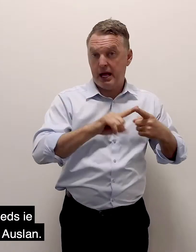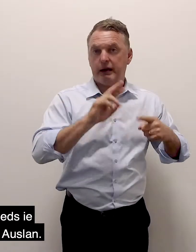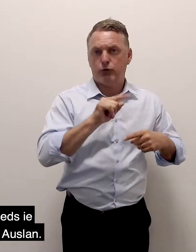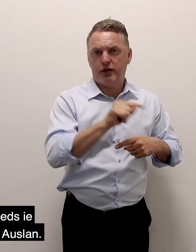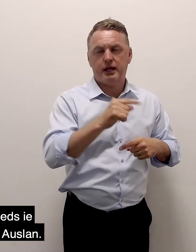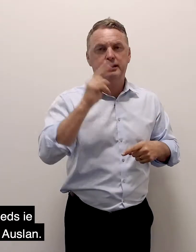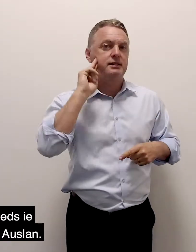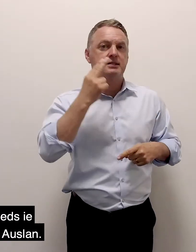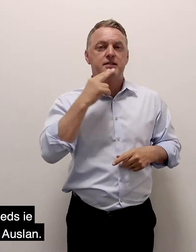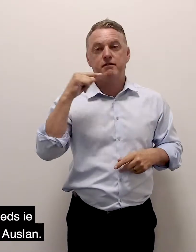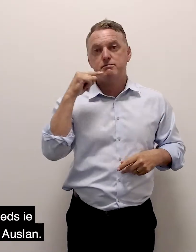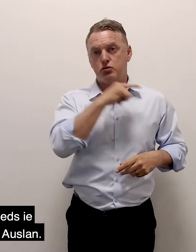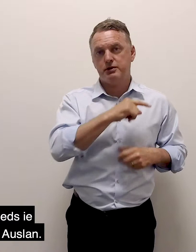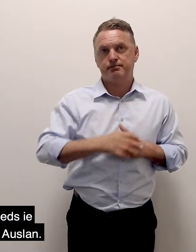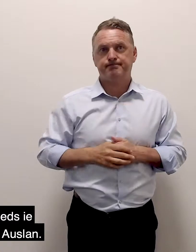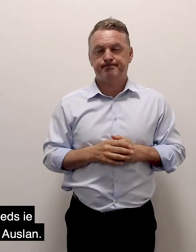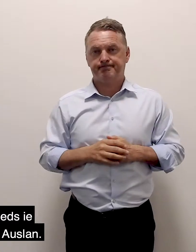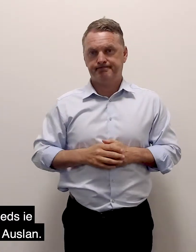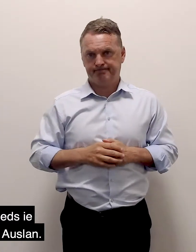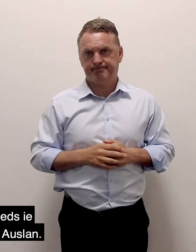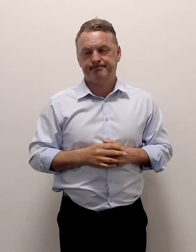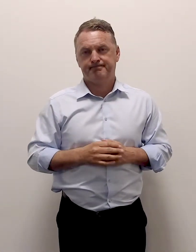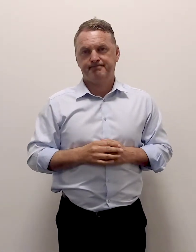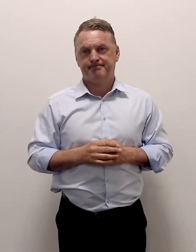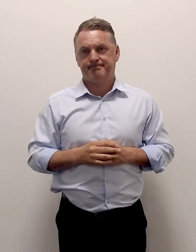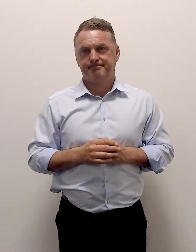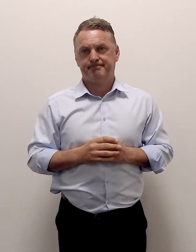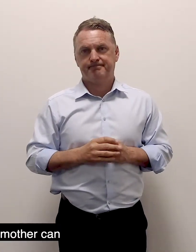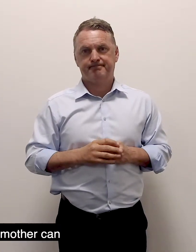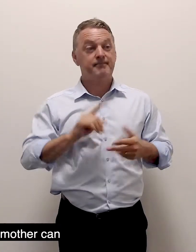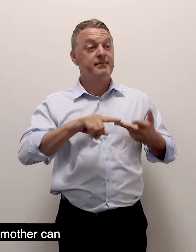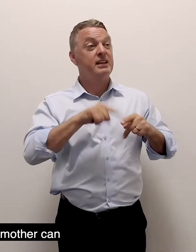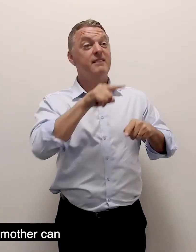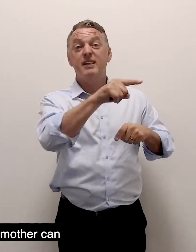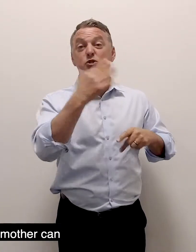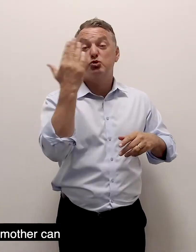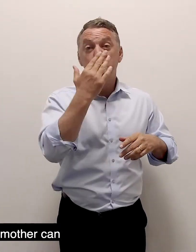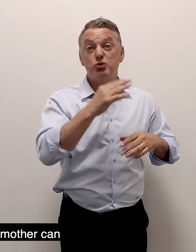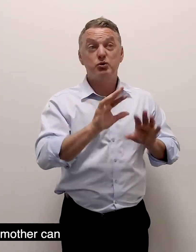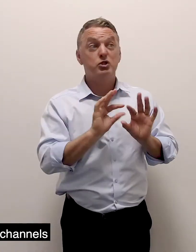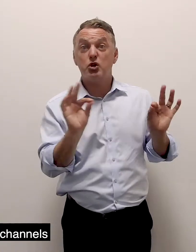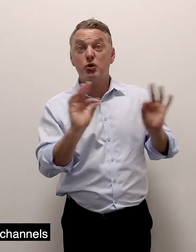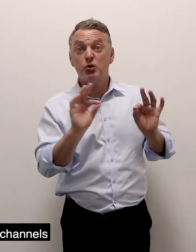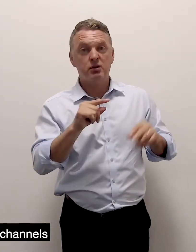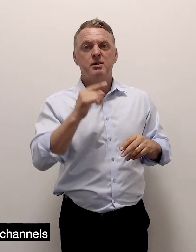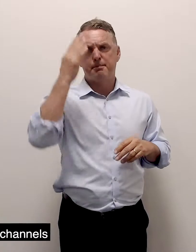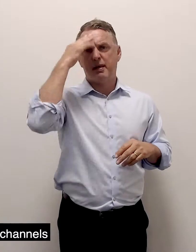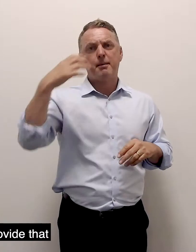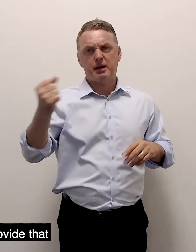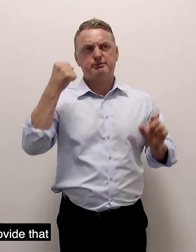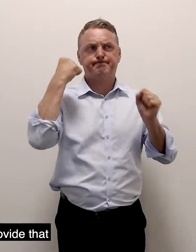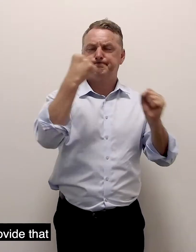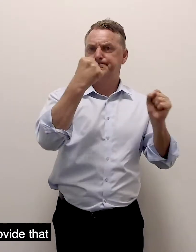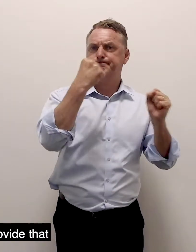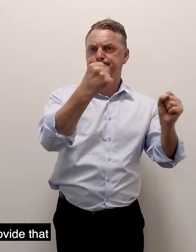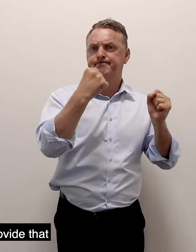support to Yuki that Yuki needs, i.e. someone that knows Auslan. So if they don't, then the mother can fight that on the other channels,